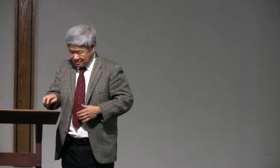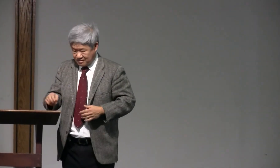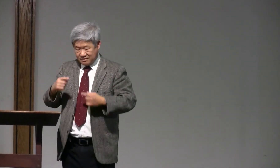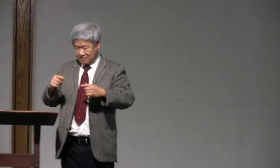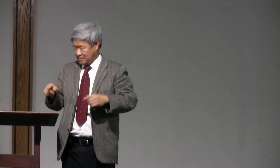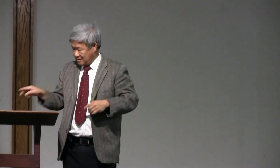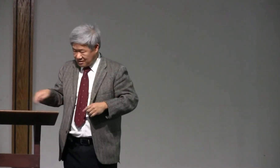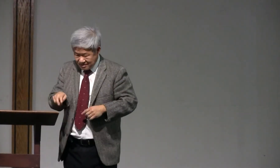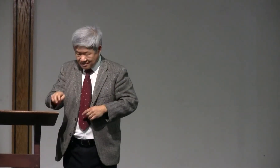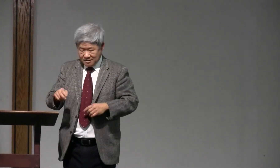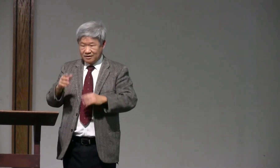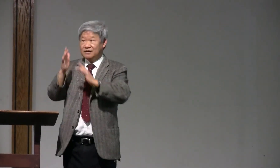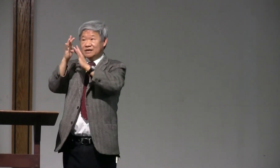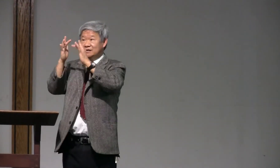trying to cover it up because you're embarrassed.